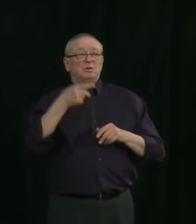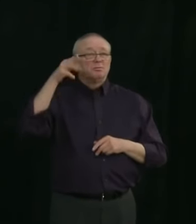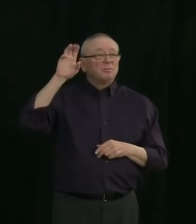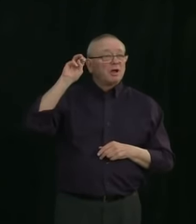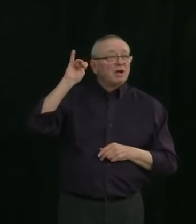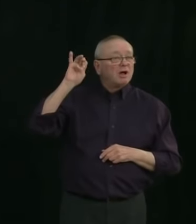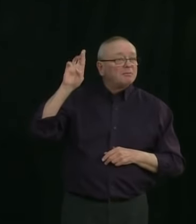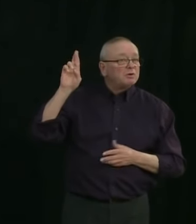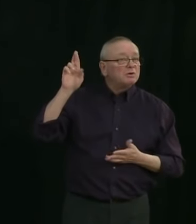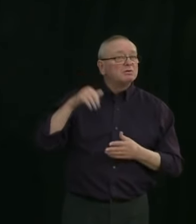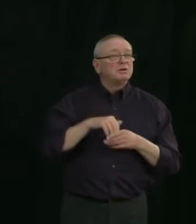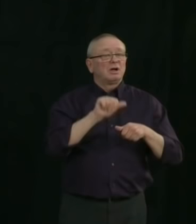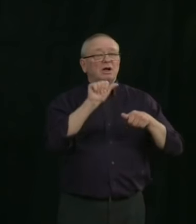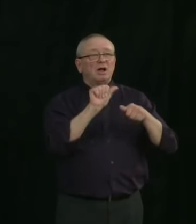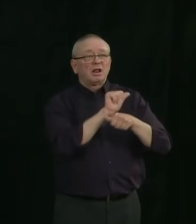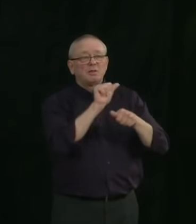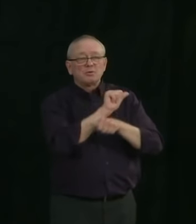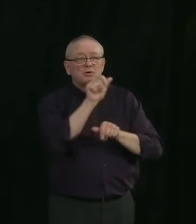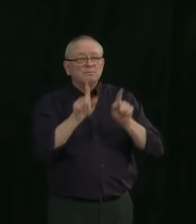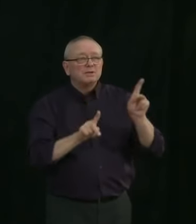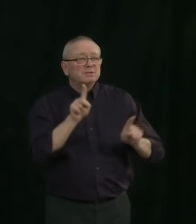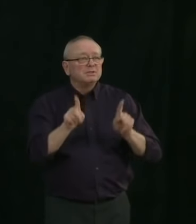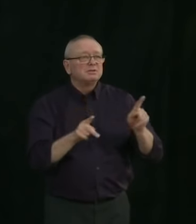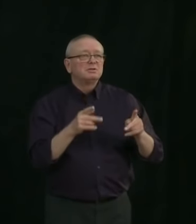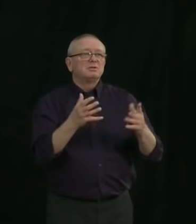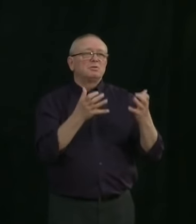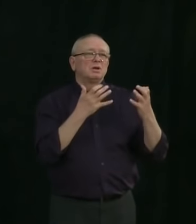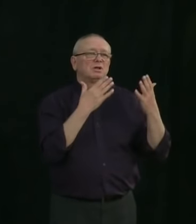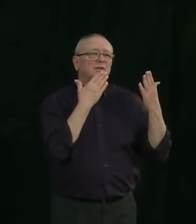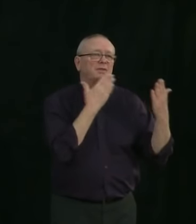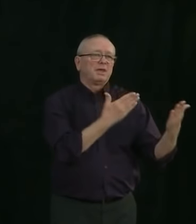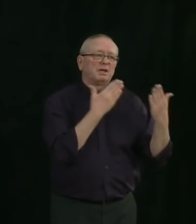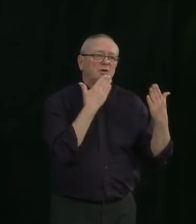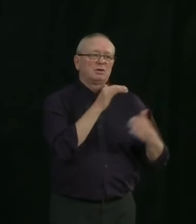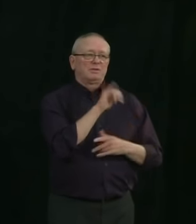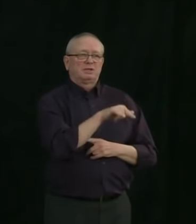his family, as well as the entire Sprung Structures team for this